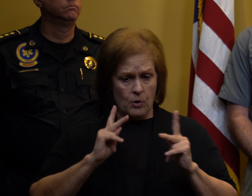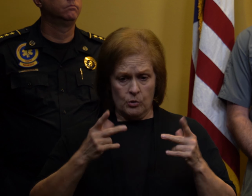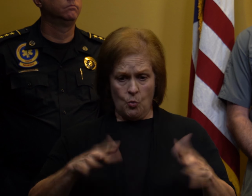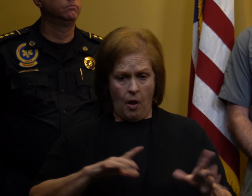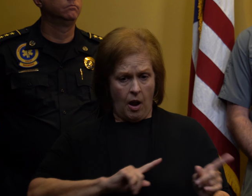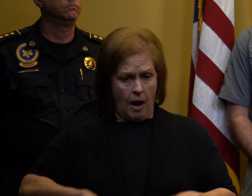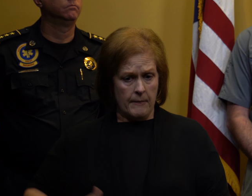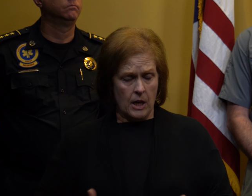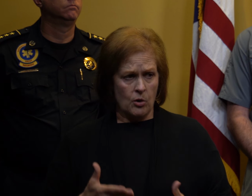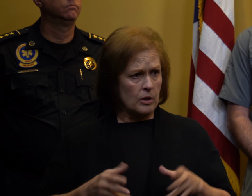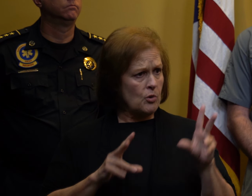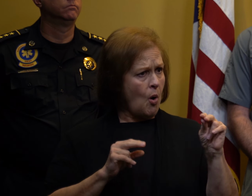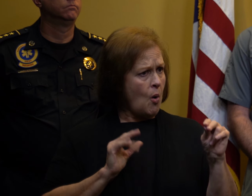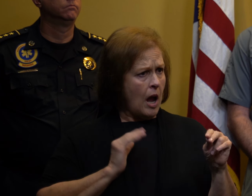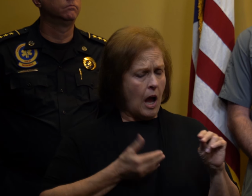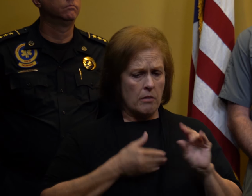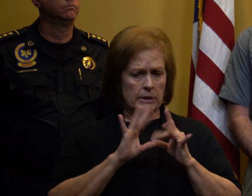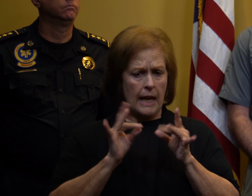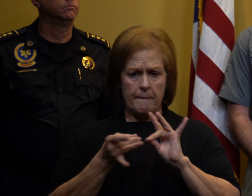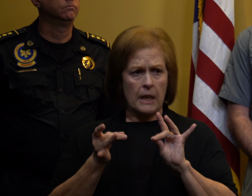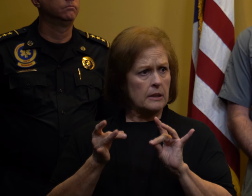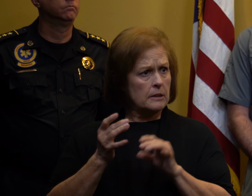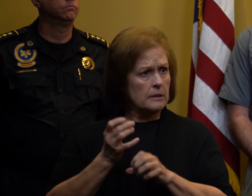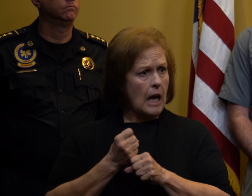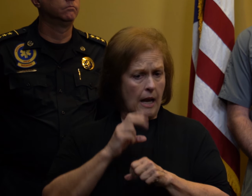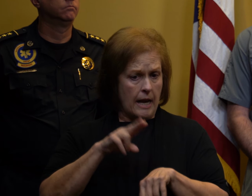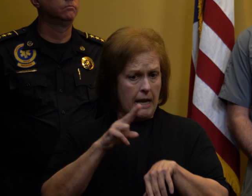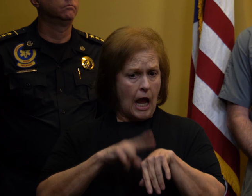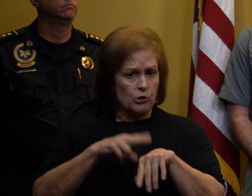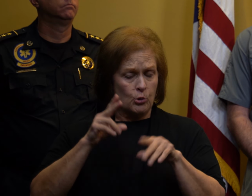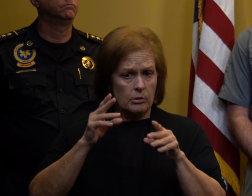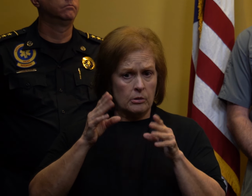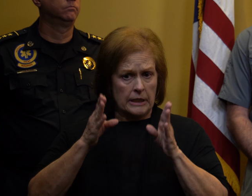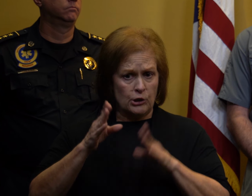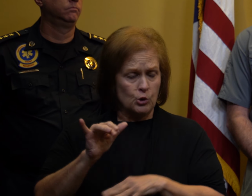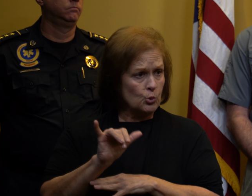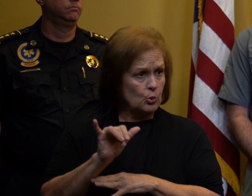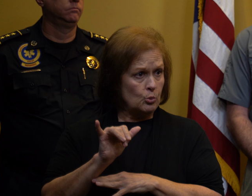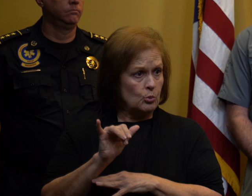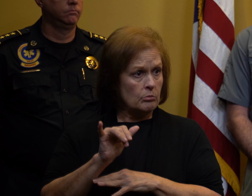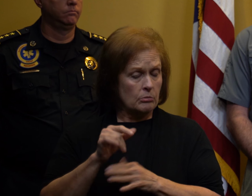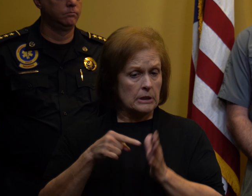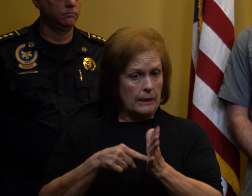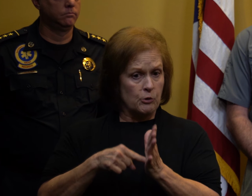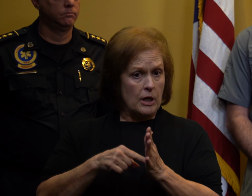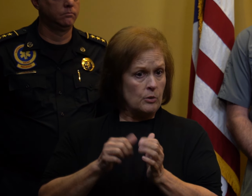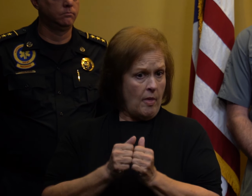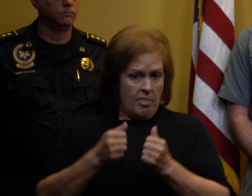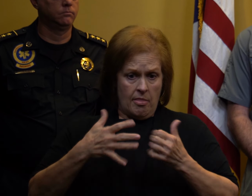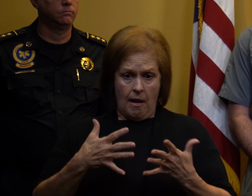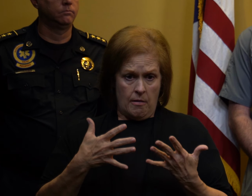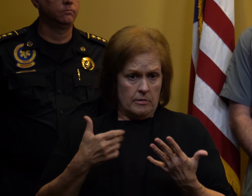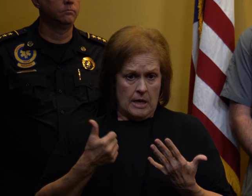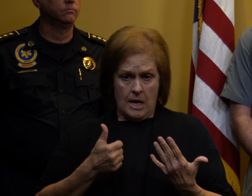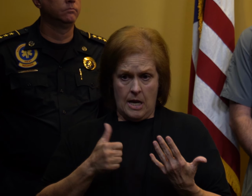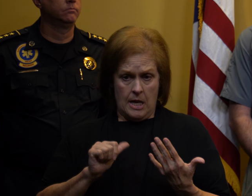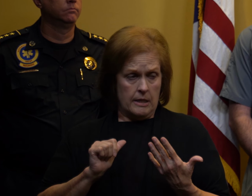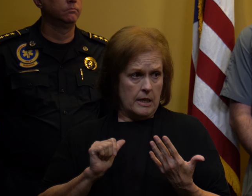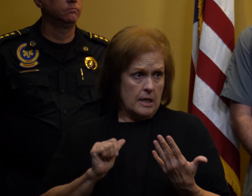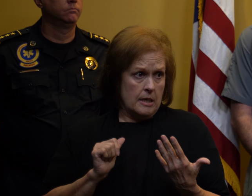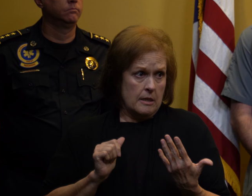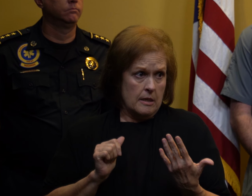No, well, our statements received national attention as well, demonstrating without any hesitation that the city of New